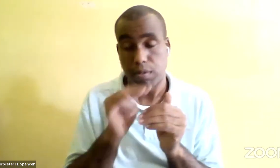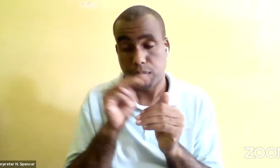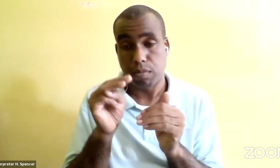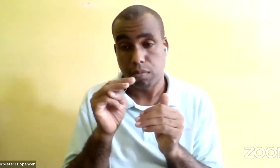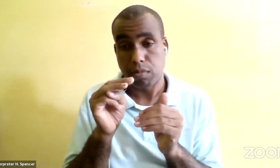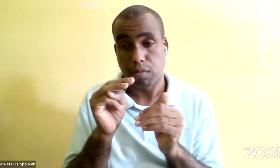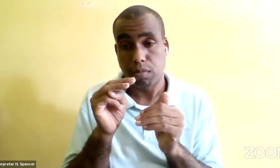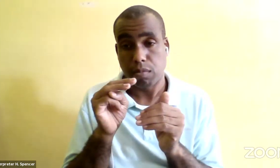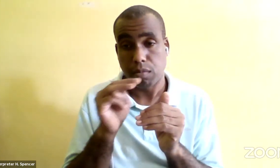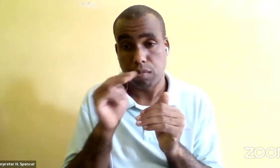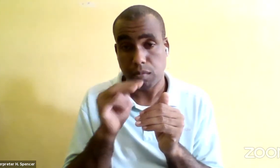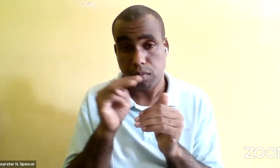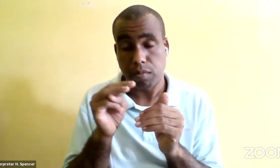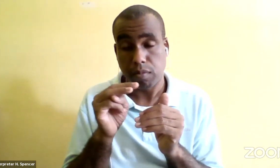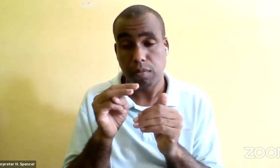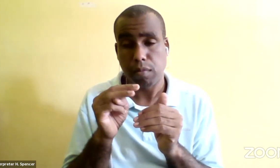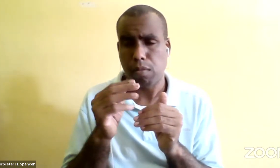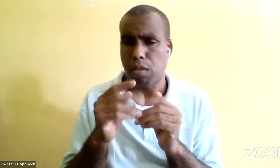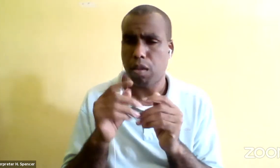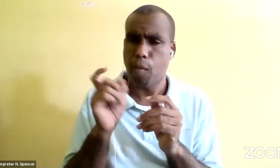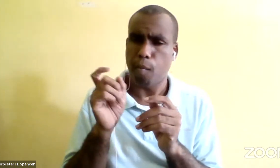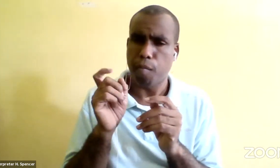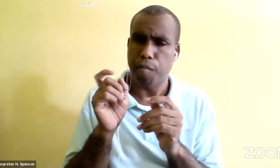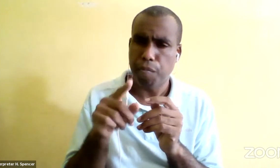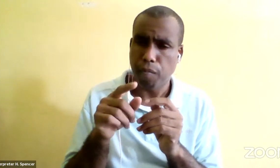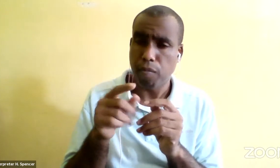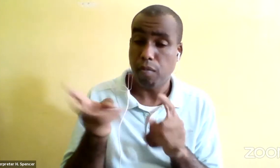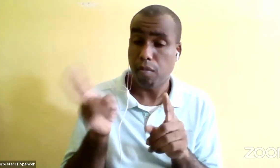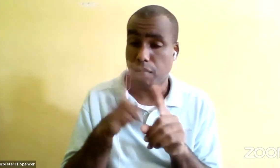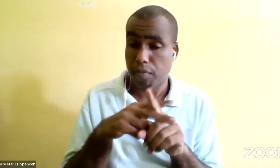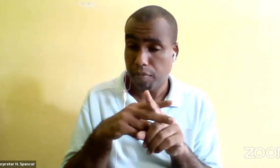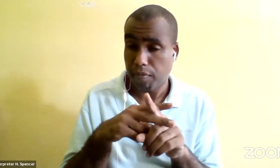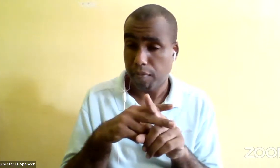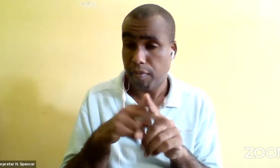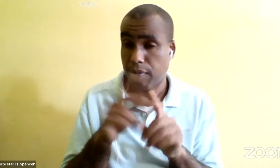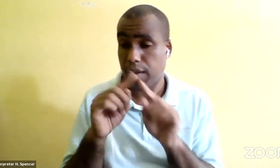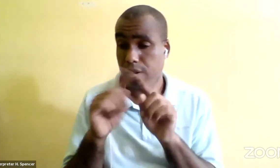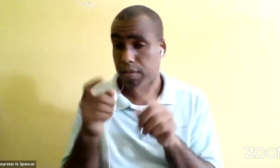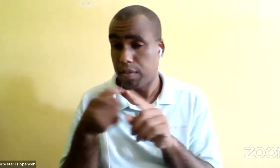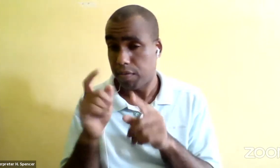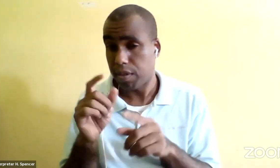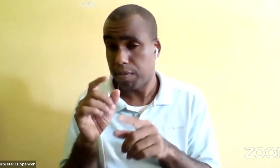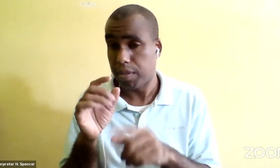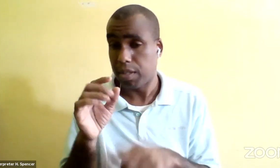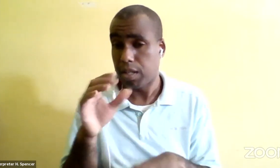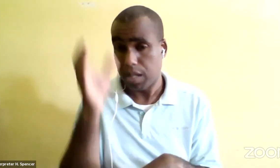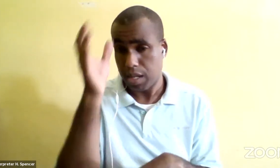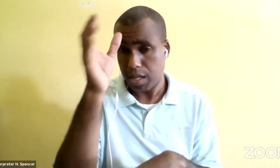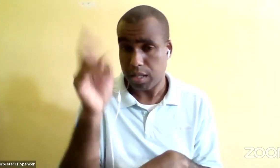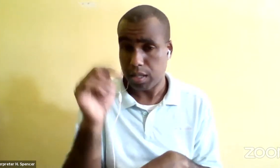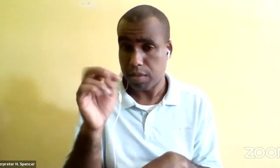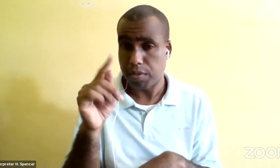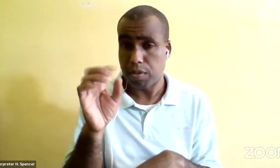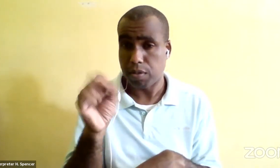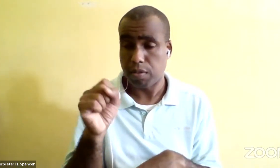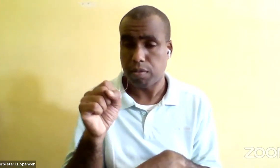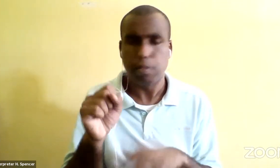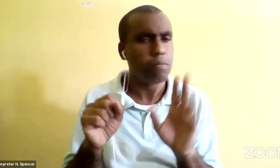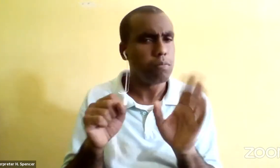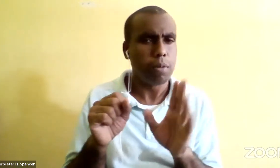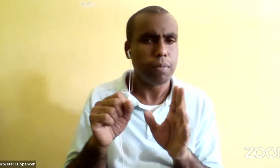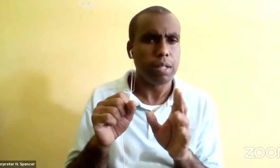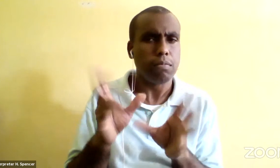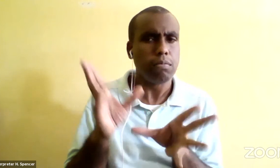note. The application includes a concept note. I just showed you. Basically, application is just,